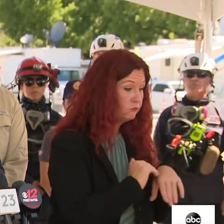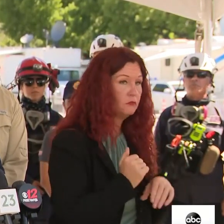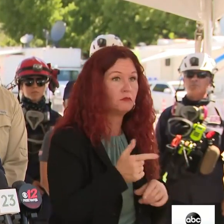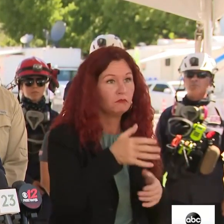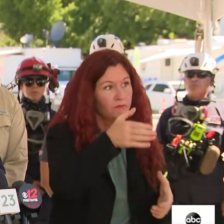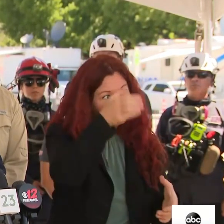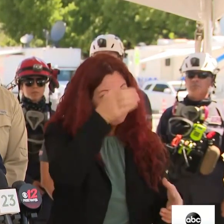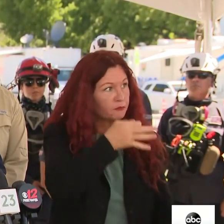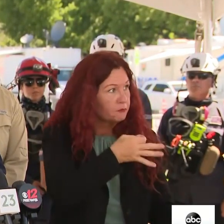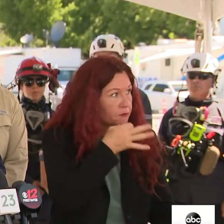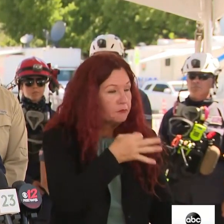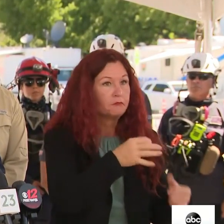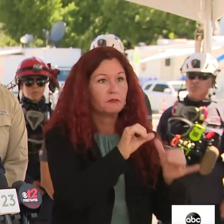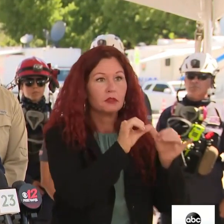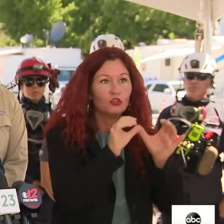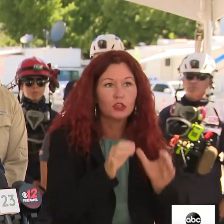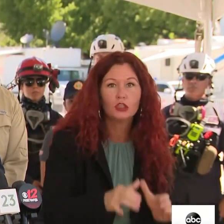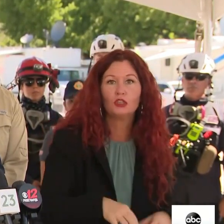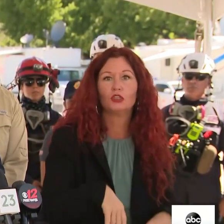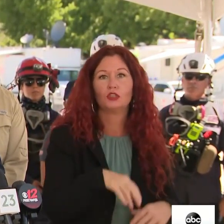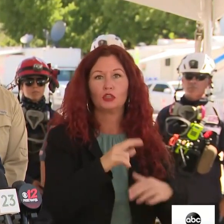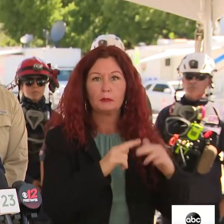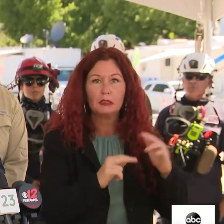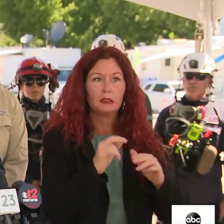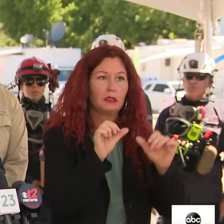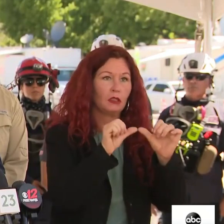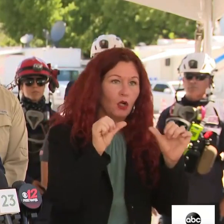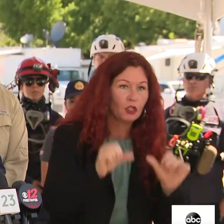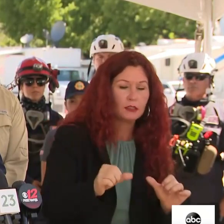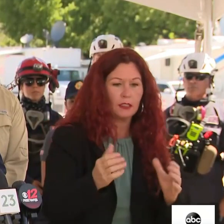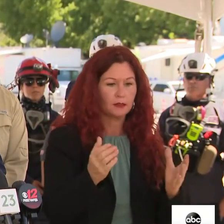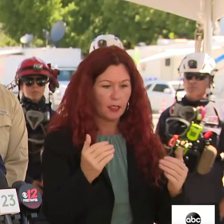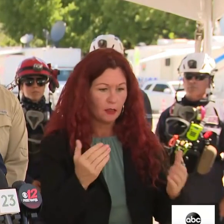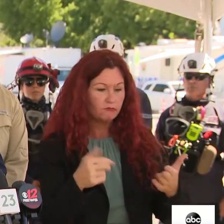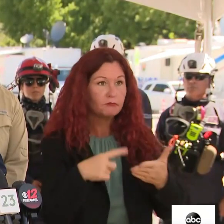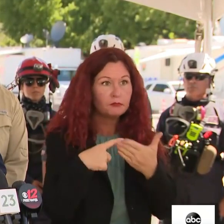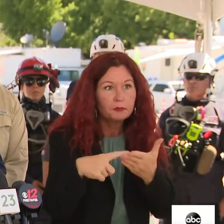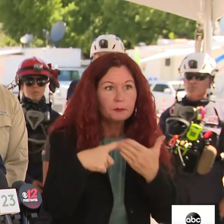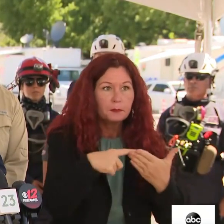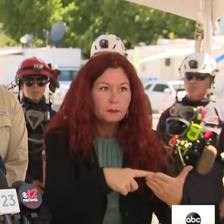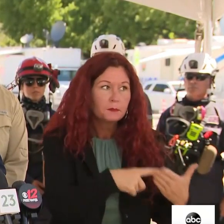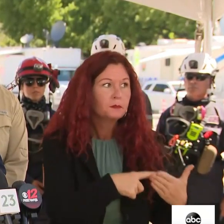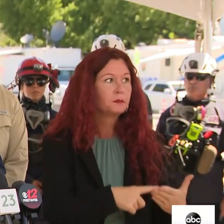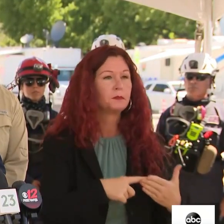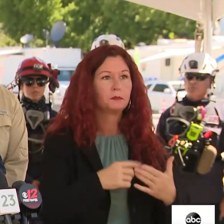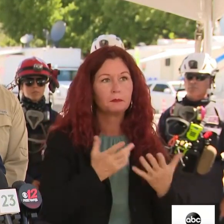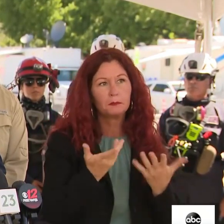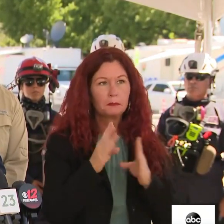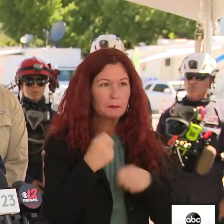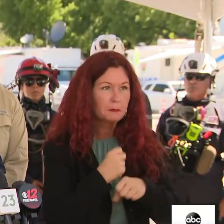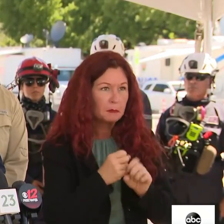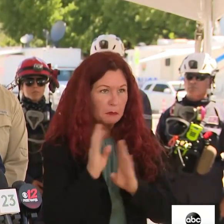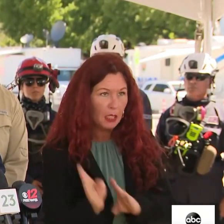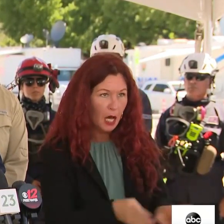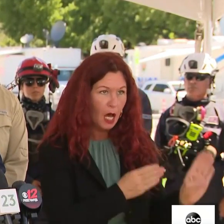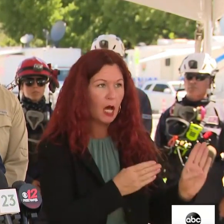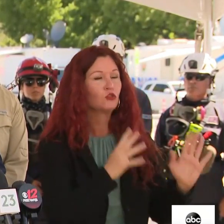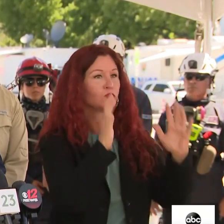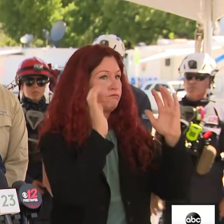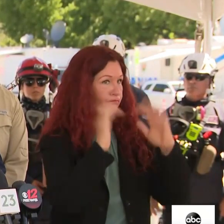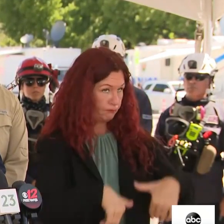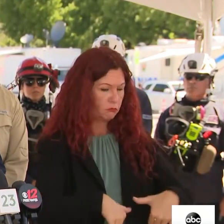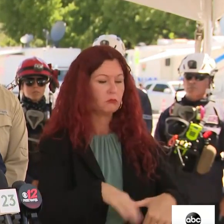remaining structure and propose different paths forward for demolition. I'm pleased to announce the state will pay for all